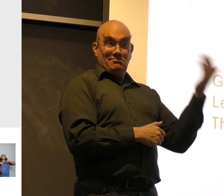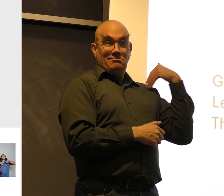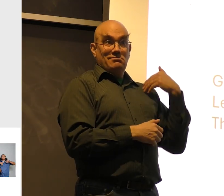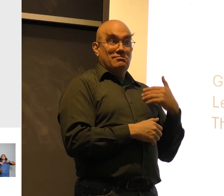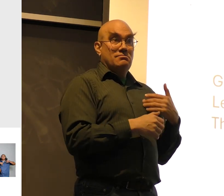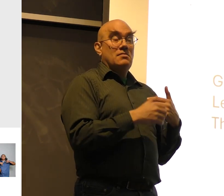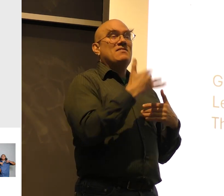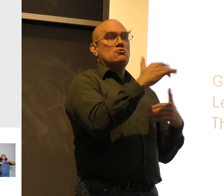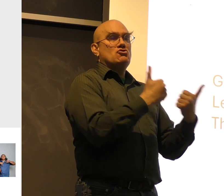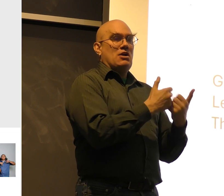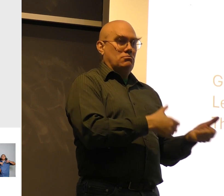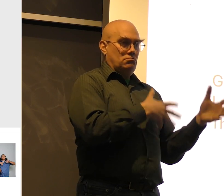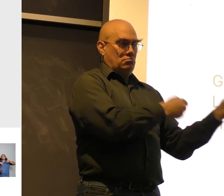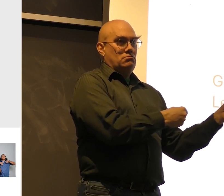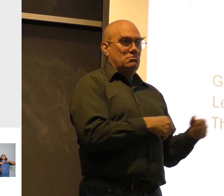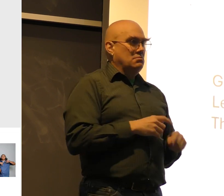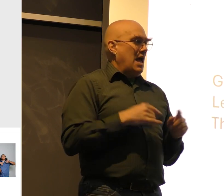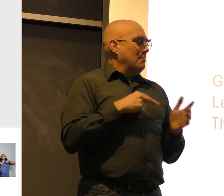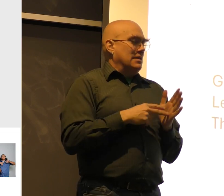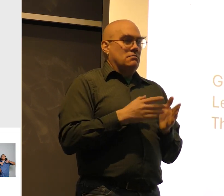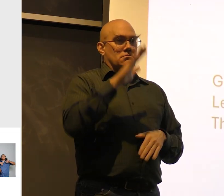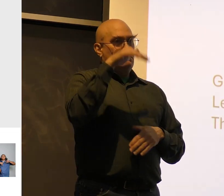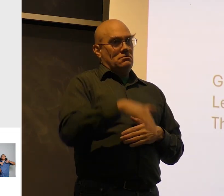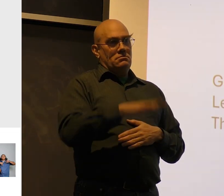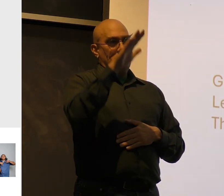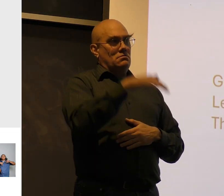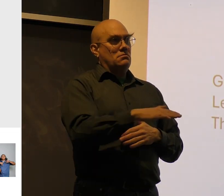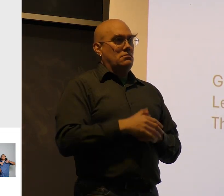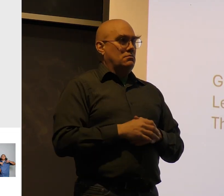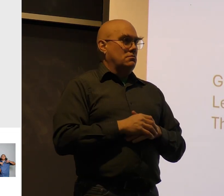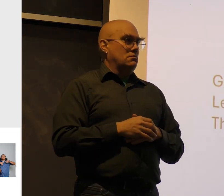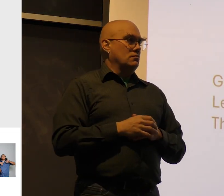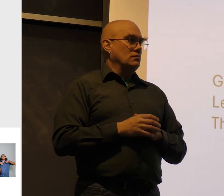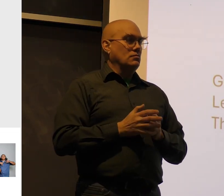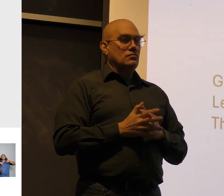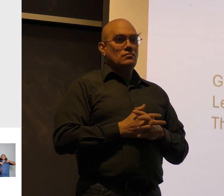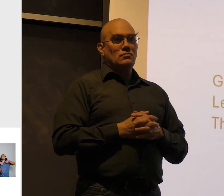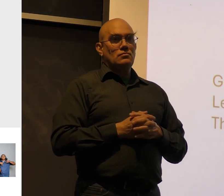Nebraska, but that law was passed a ways back, and it was challenged and got rid of. But those are the highs and